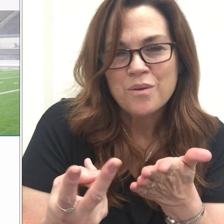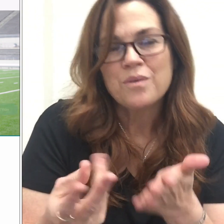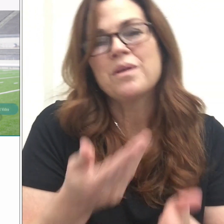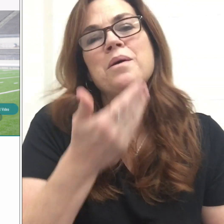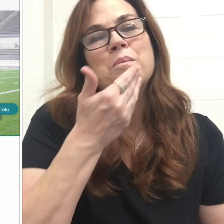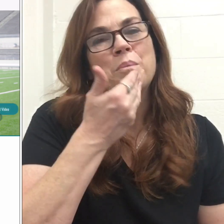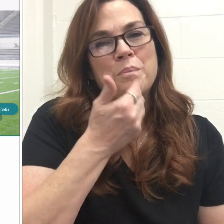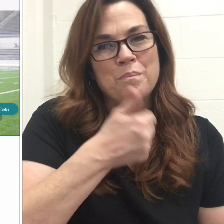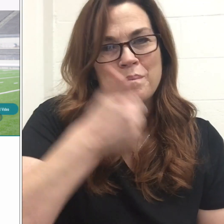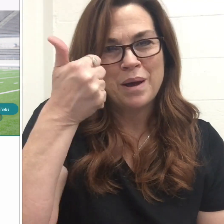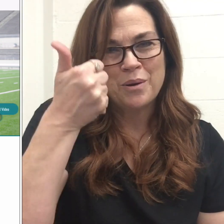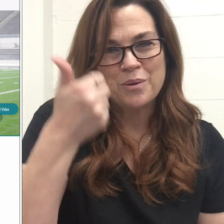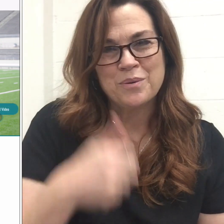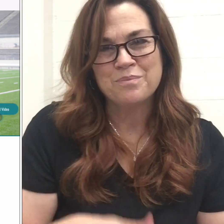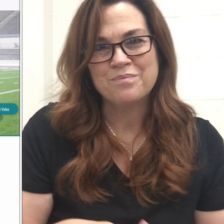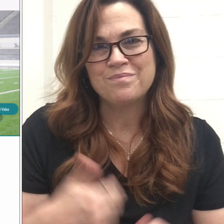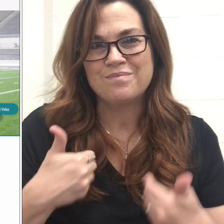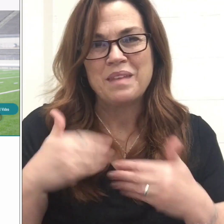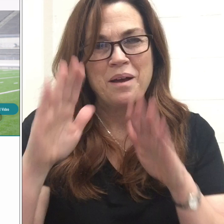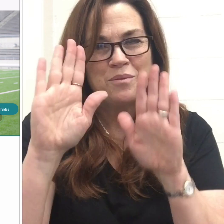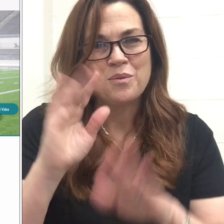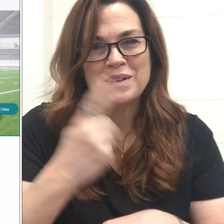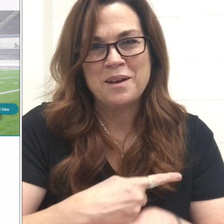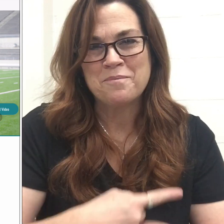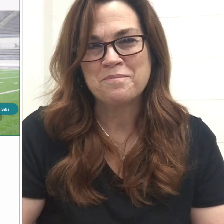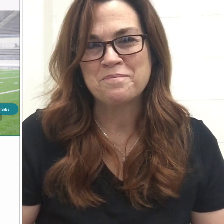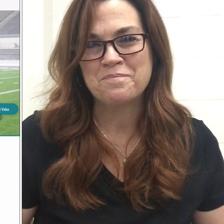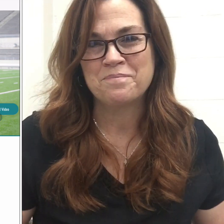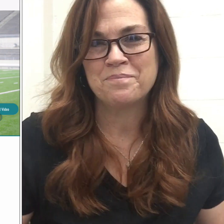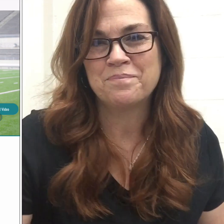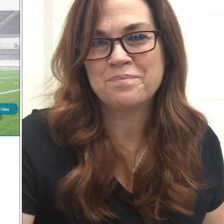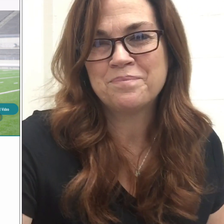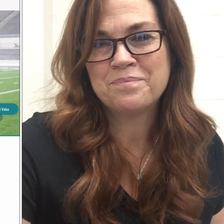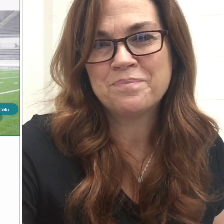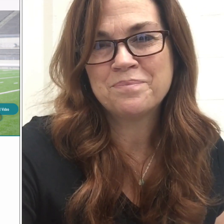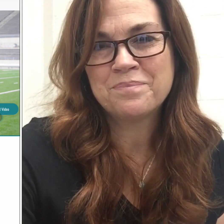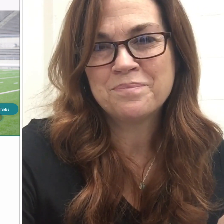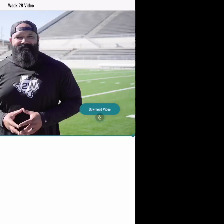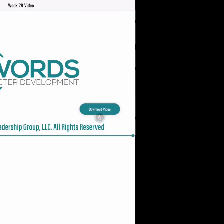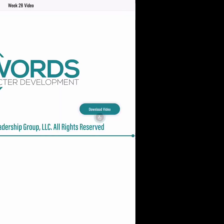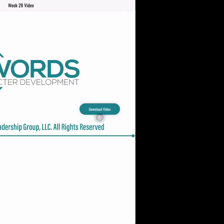simple as two words. You've got to fail better. Let's have a good one today.